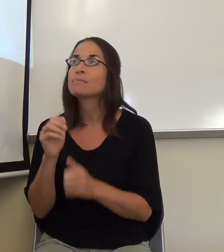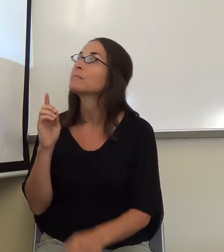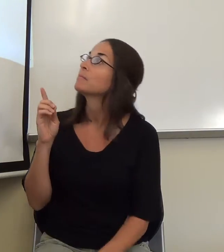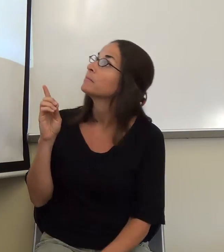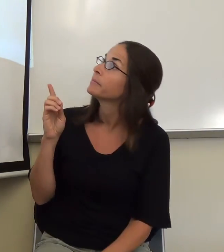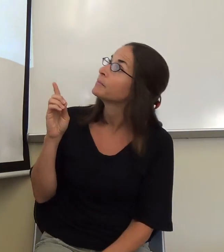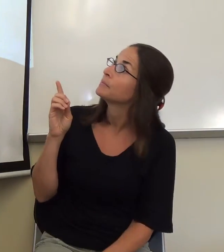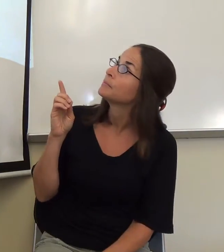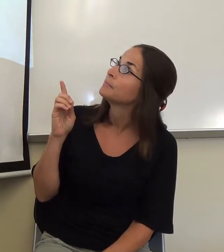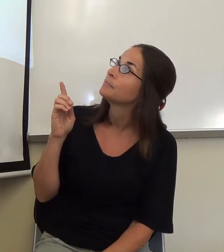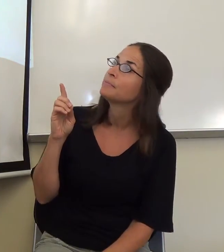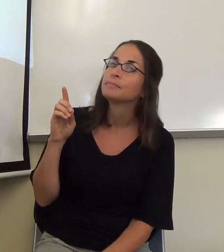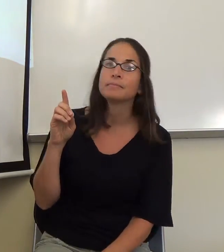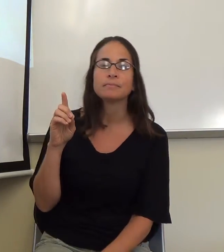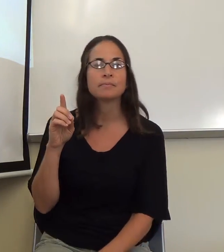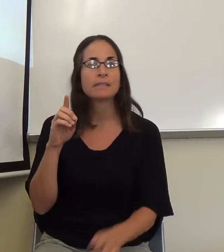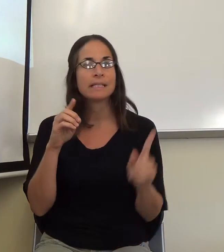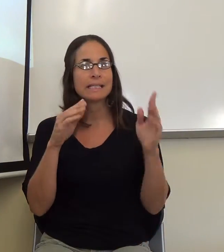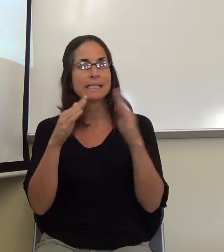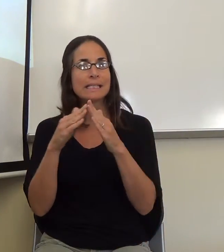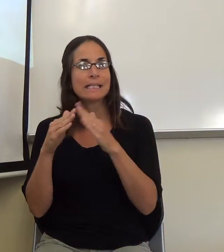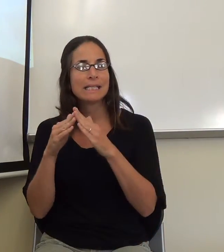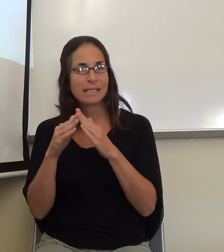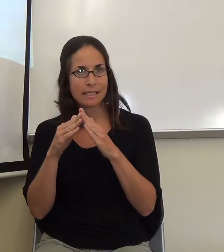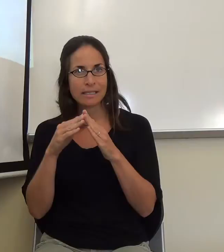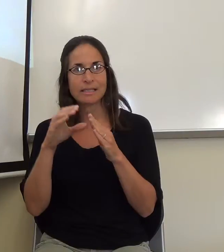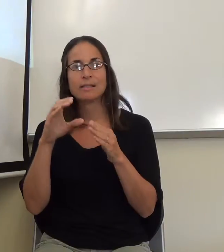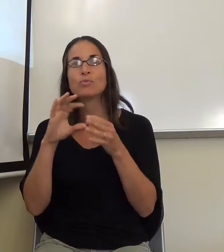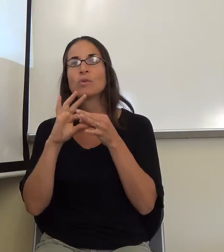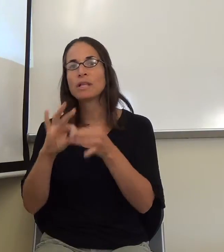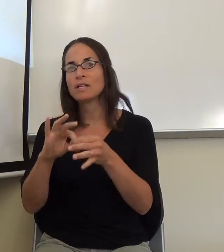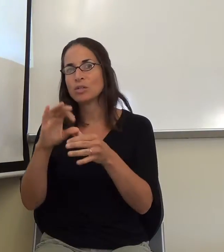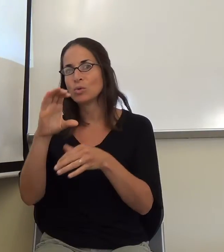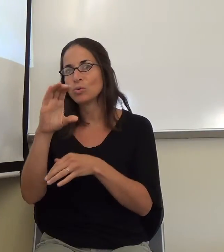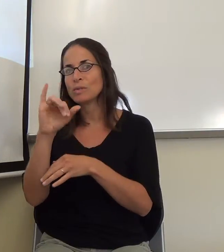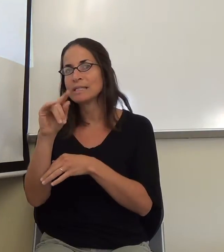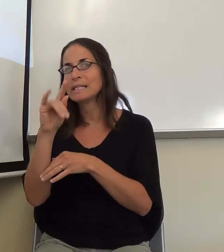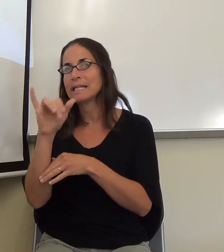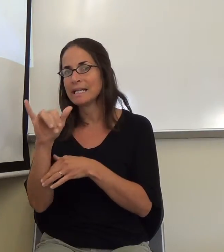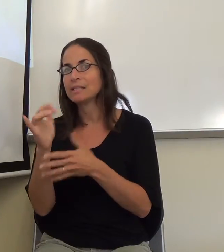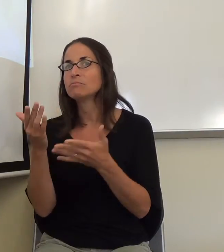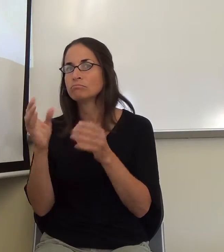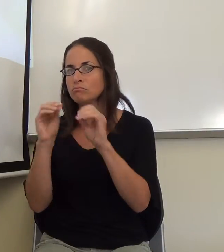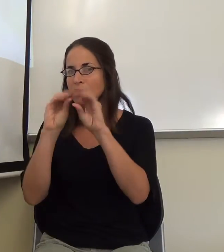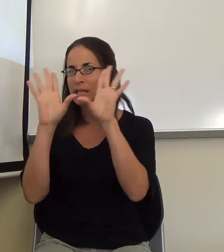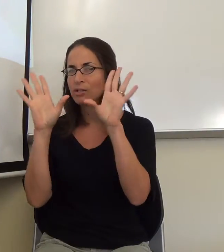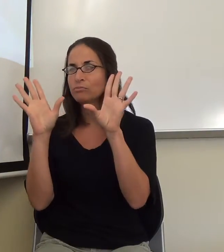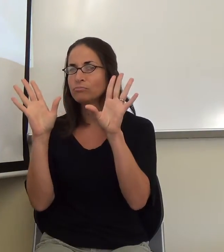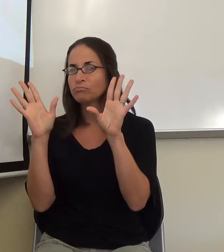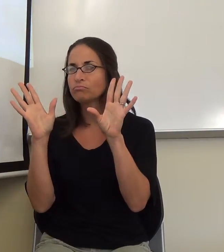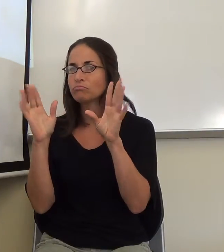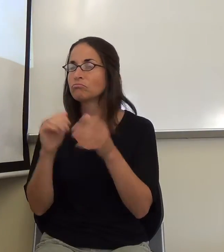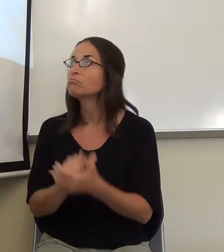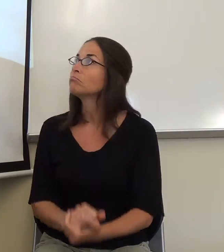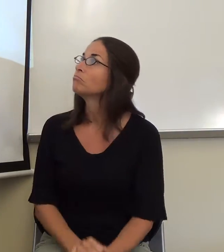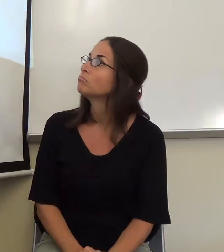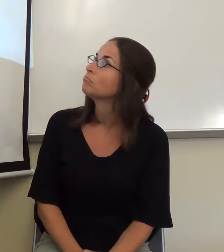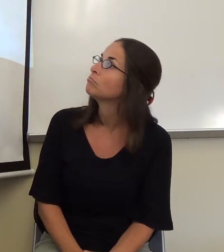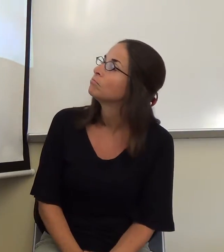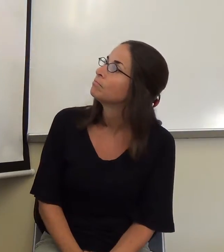This means cities? Yeah, having to do with cities. That's a pretty clear restatement. So what does this word